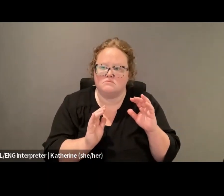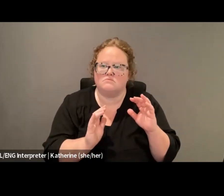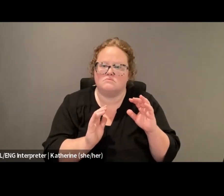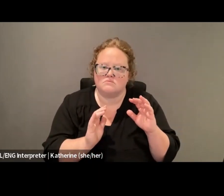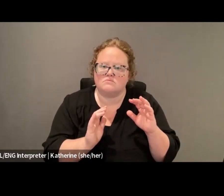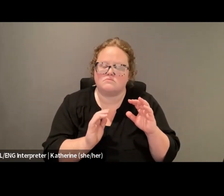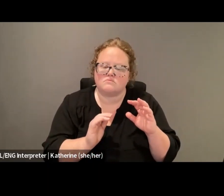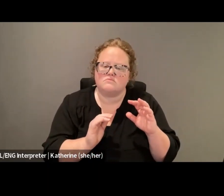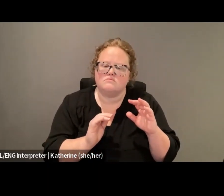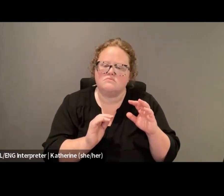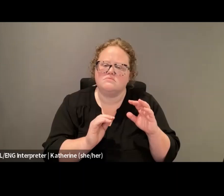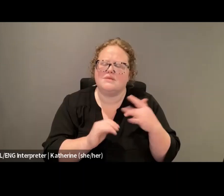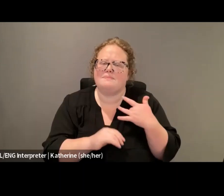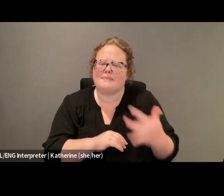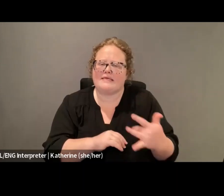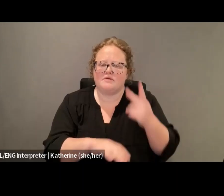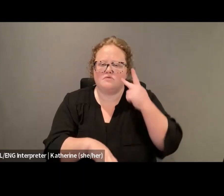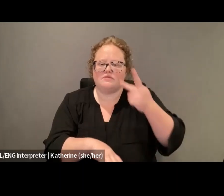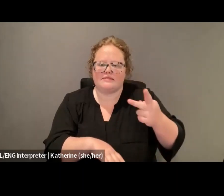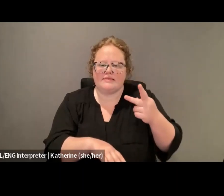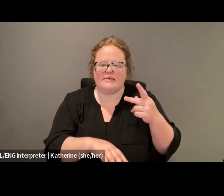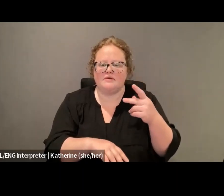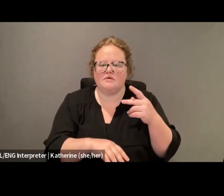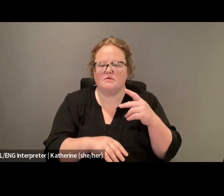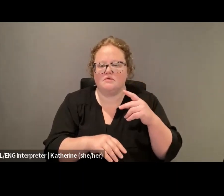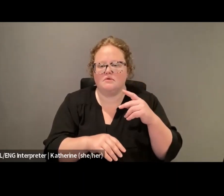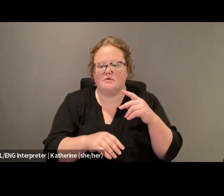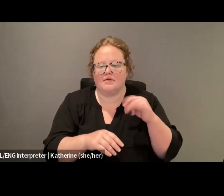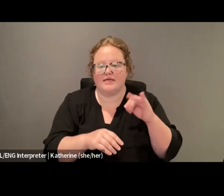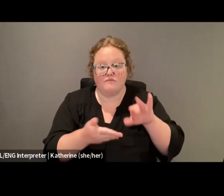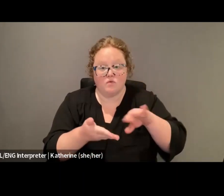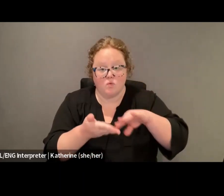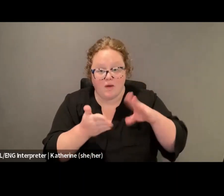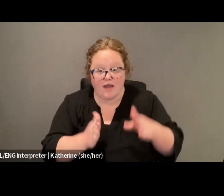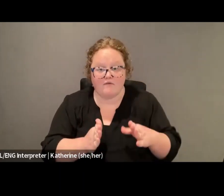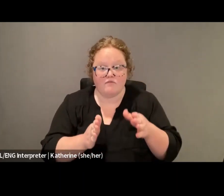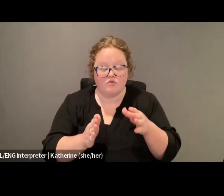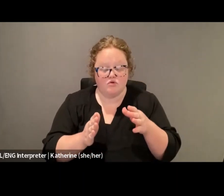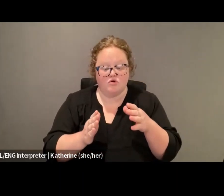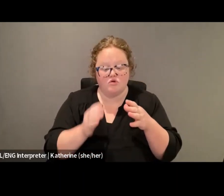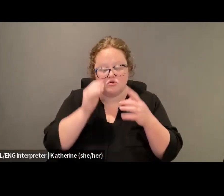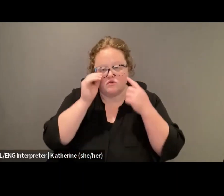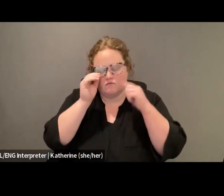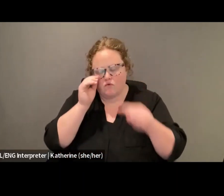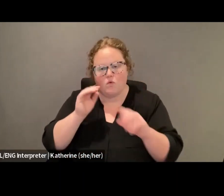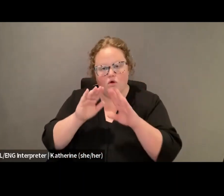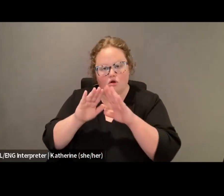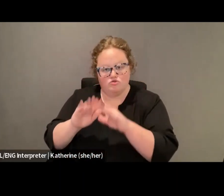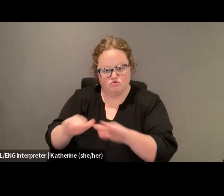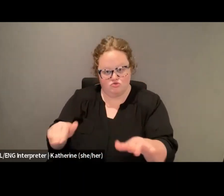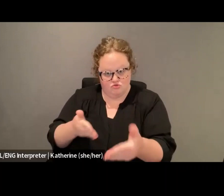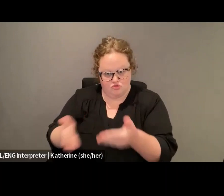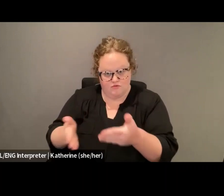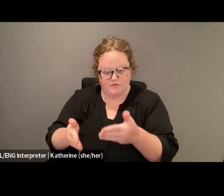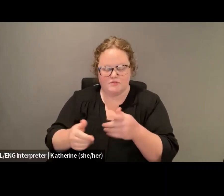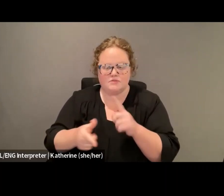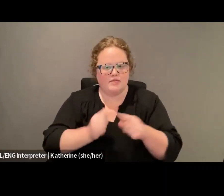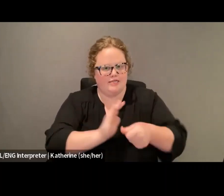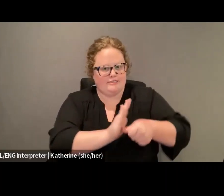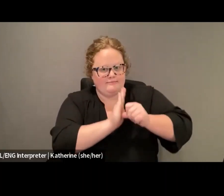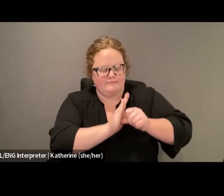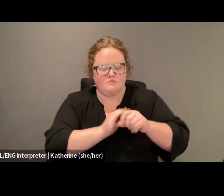you see it most often in waivers that target children. And the state has the option to require